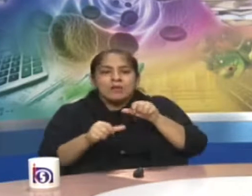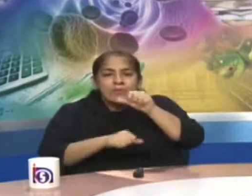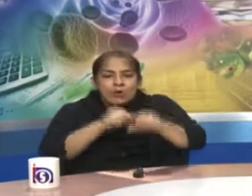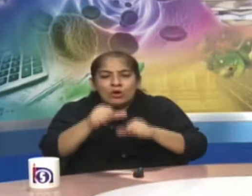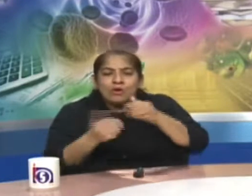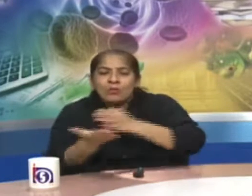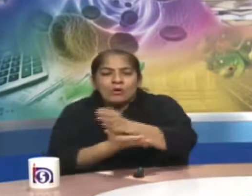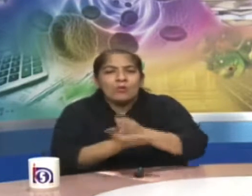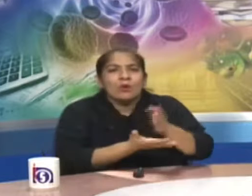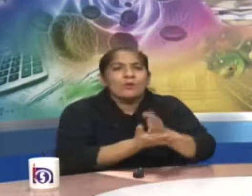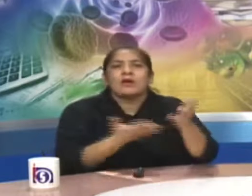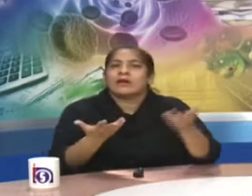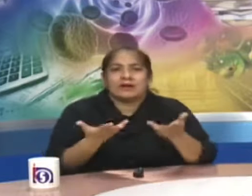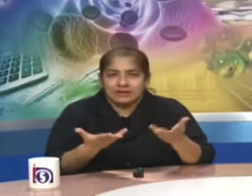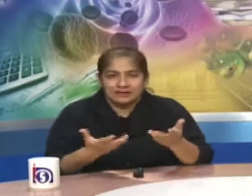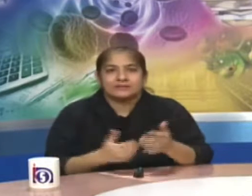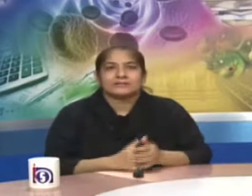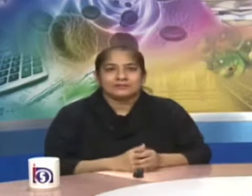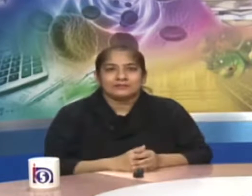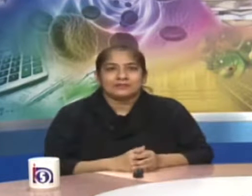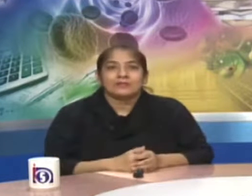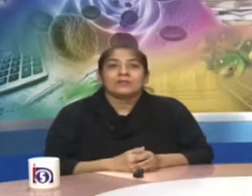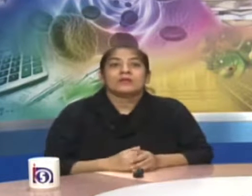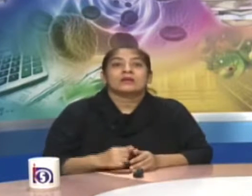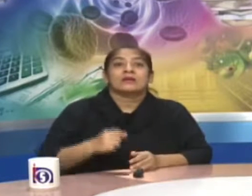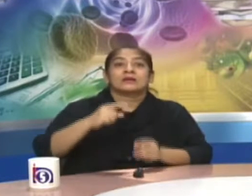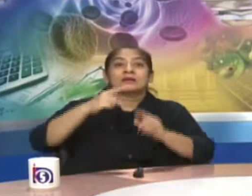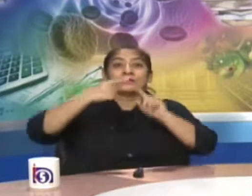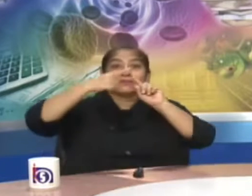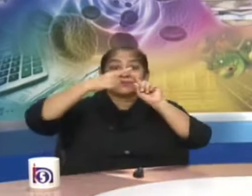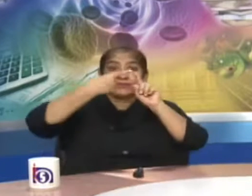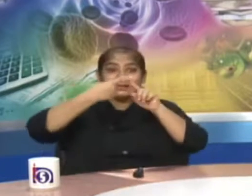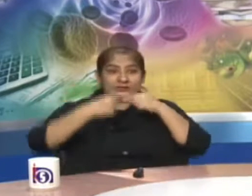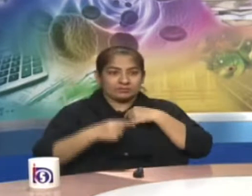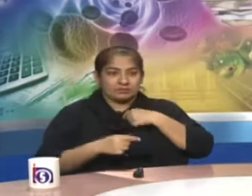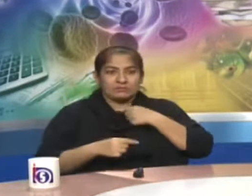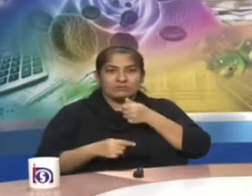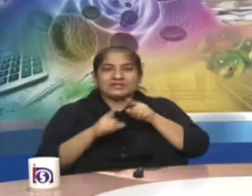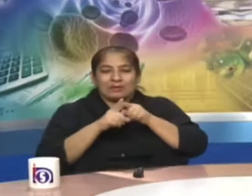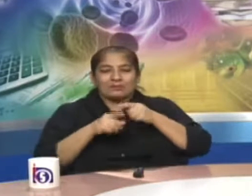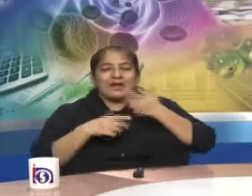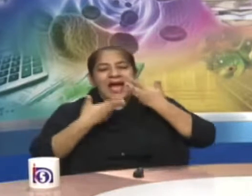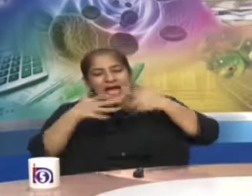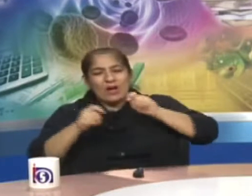Let us now understand the trading procedures in stock exchange.